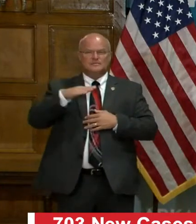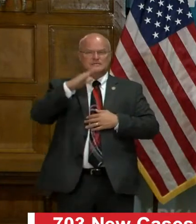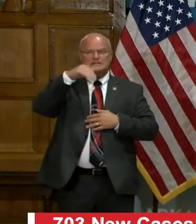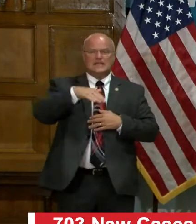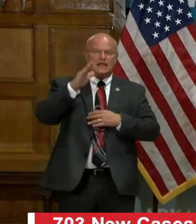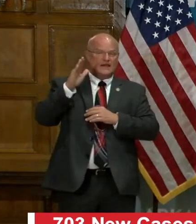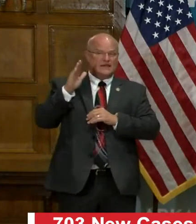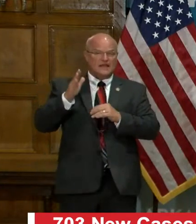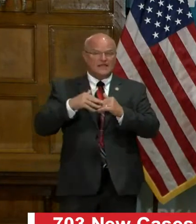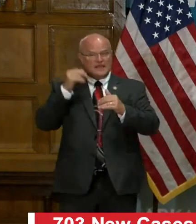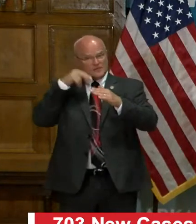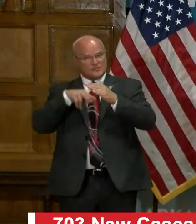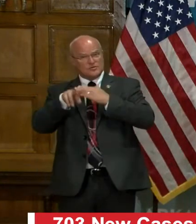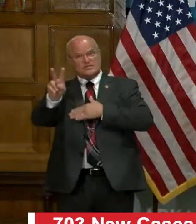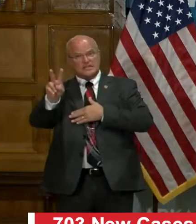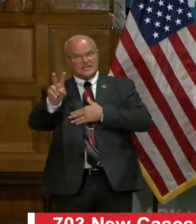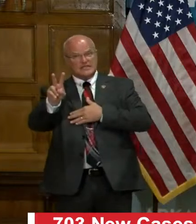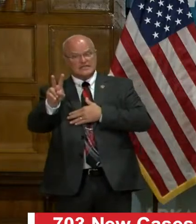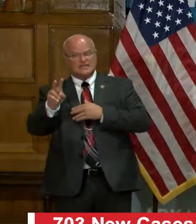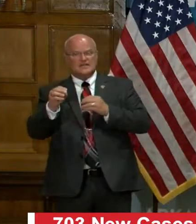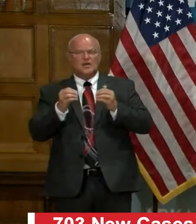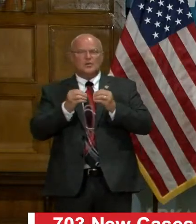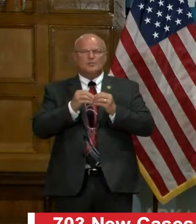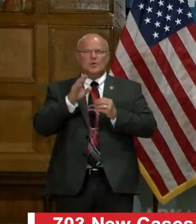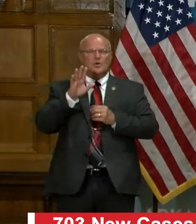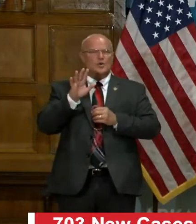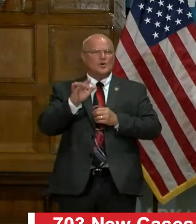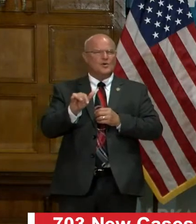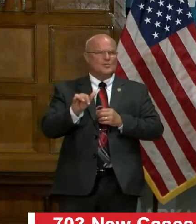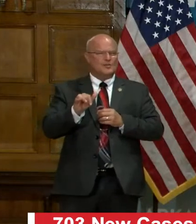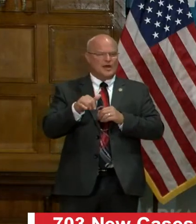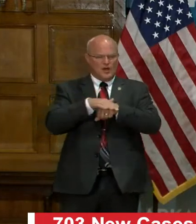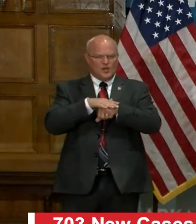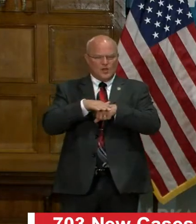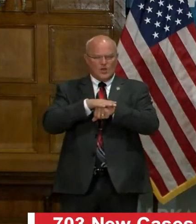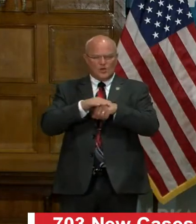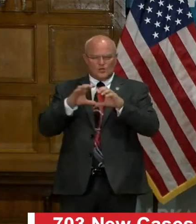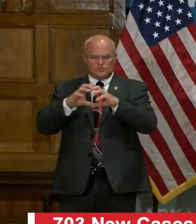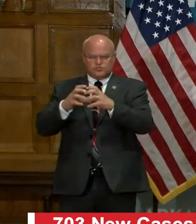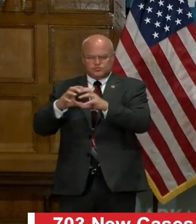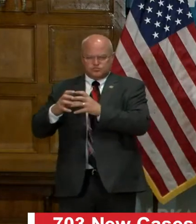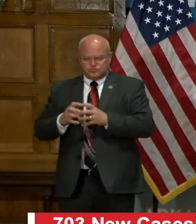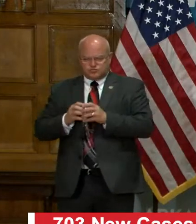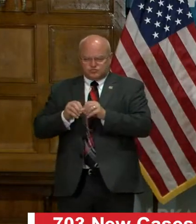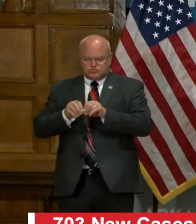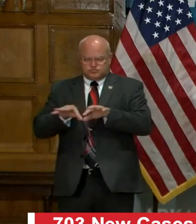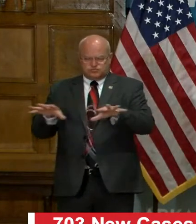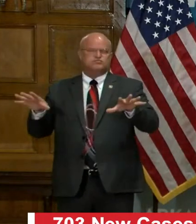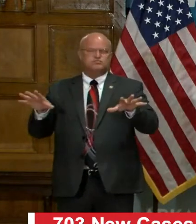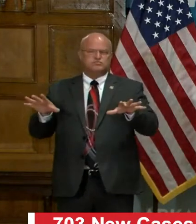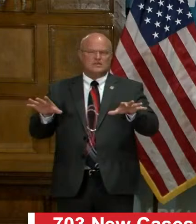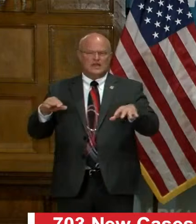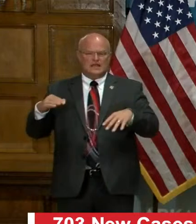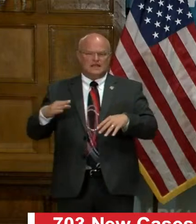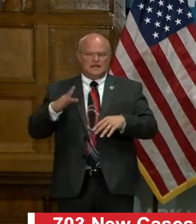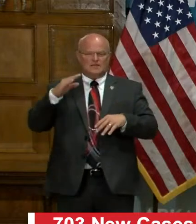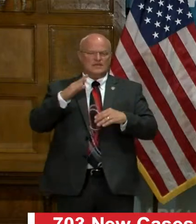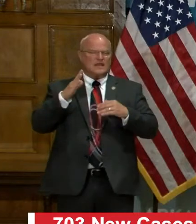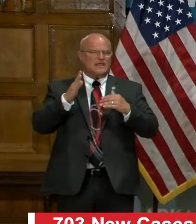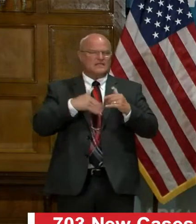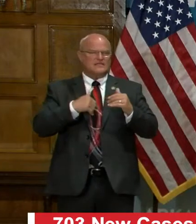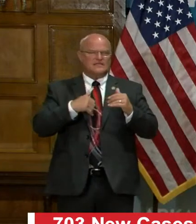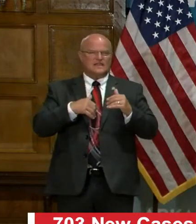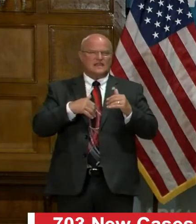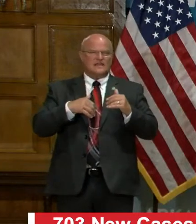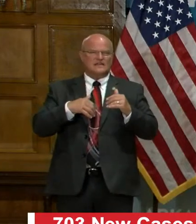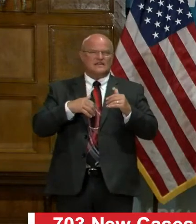downs, driven more by local clusters and regional upticks rather